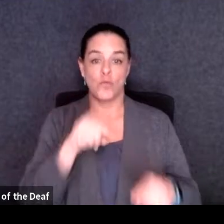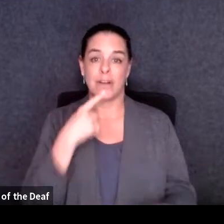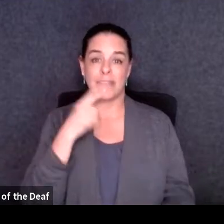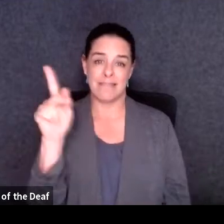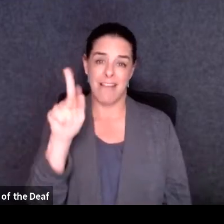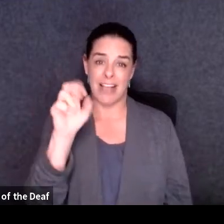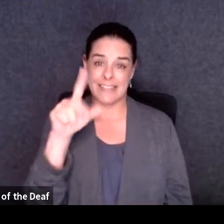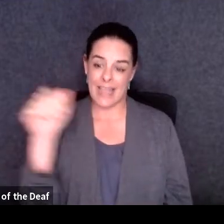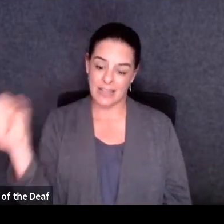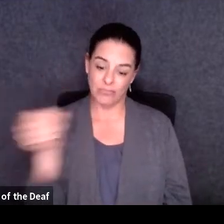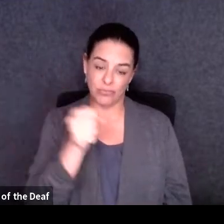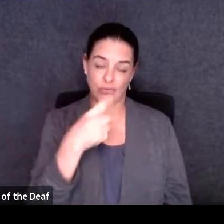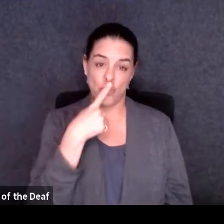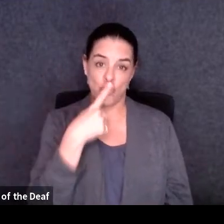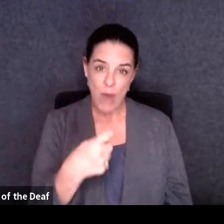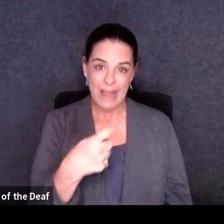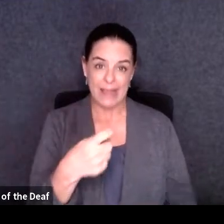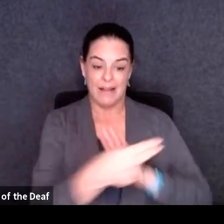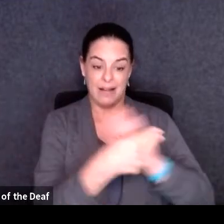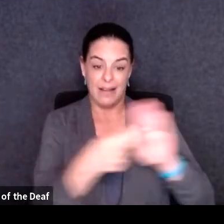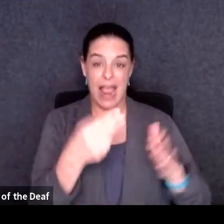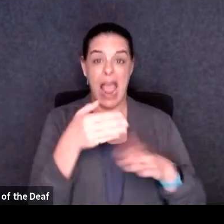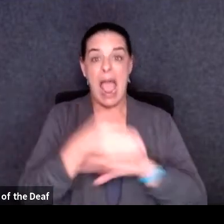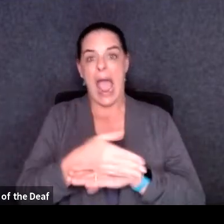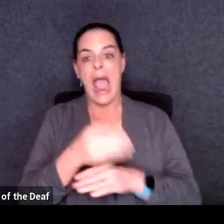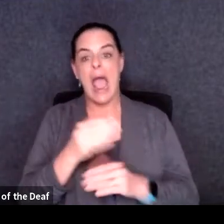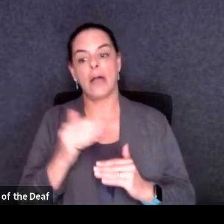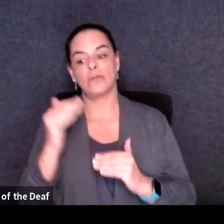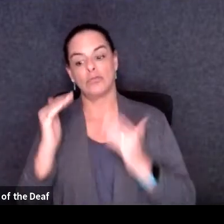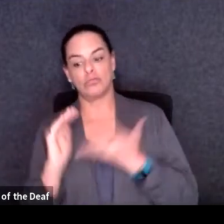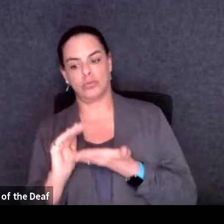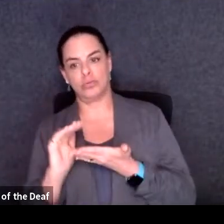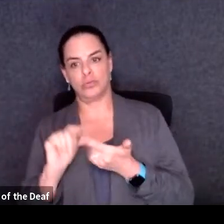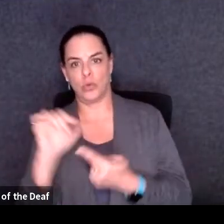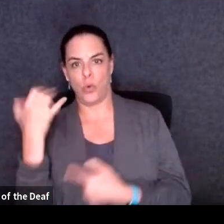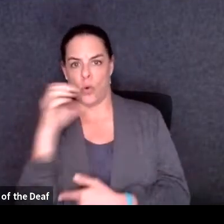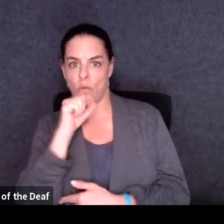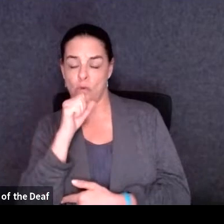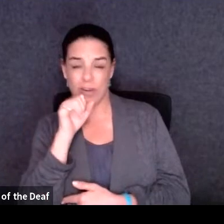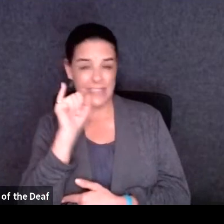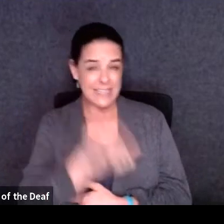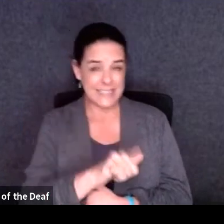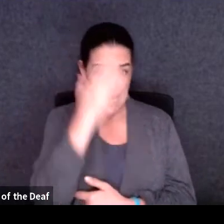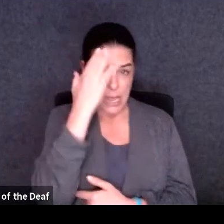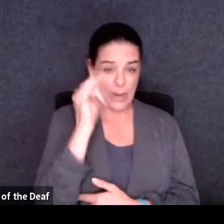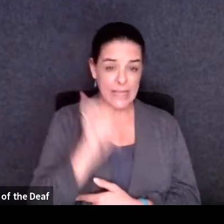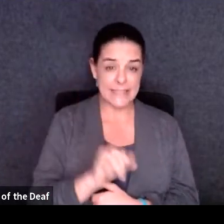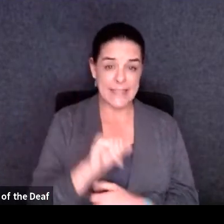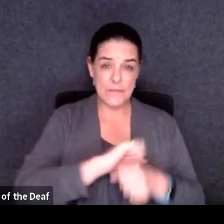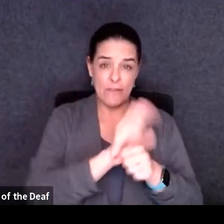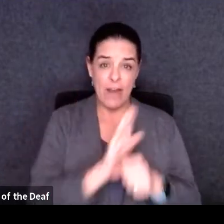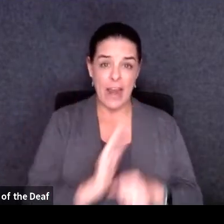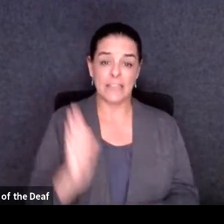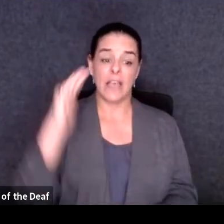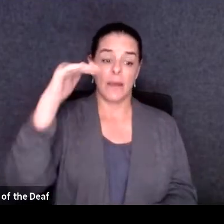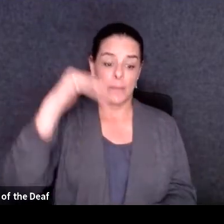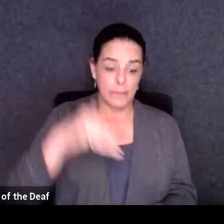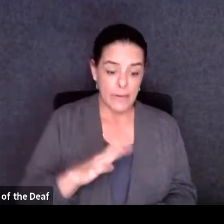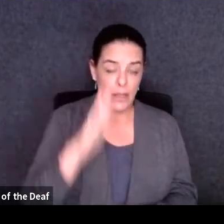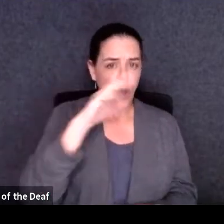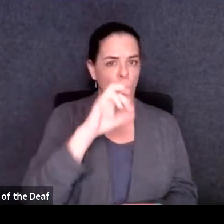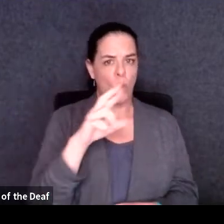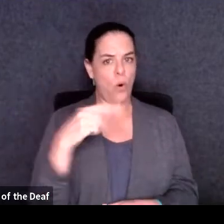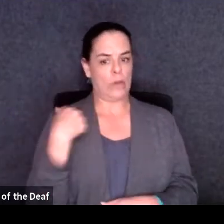after going back down into the orange zone. Is this just a phenomenon of the virus ebbing and flowing, or are we doing something wrong